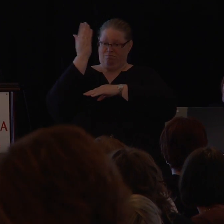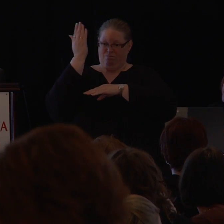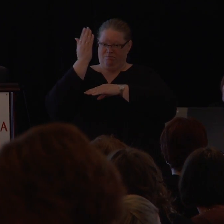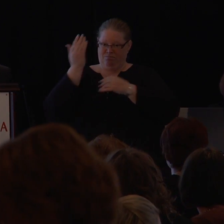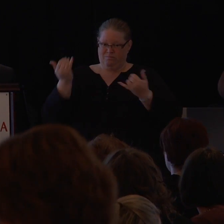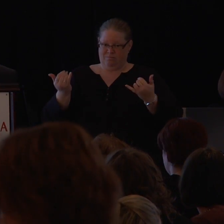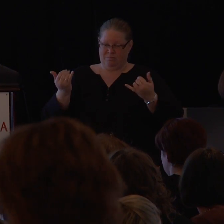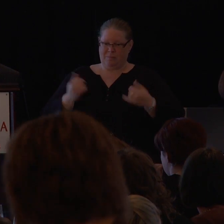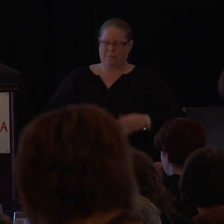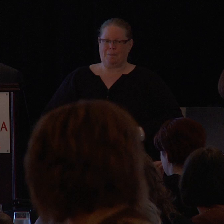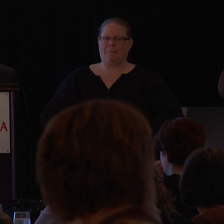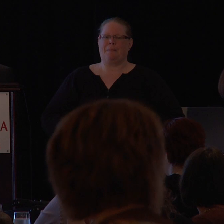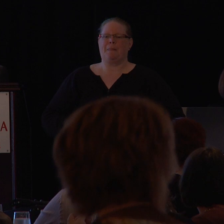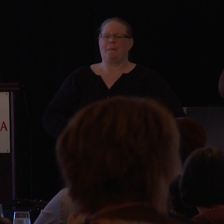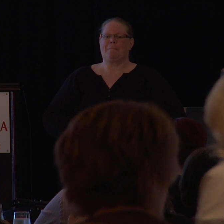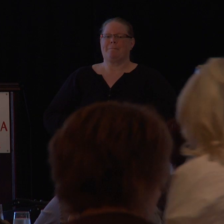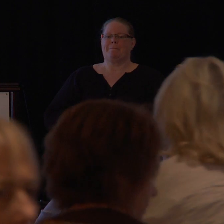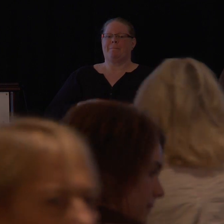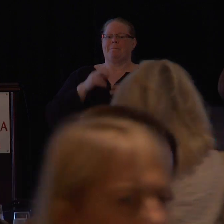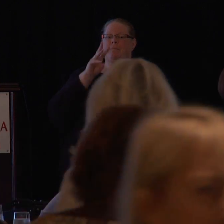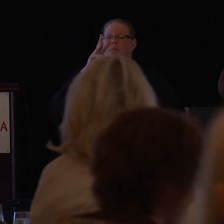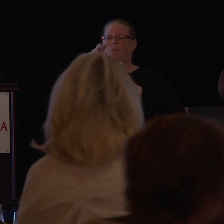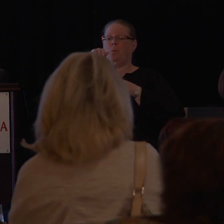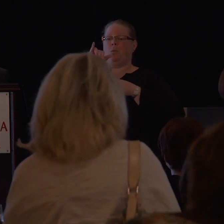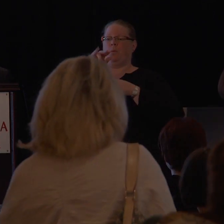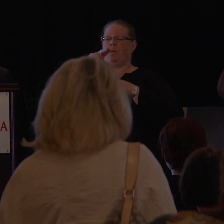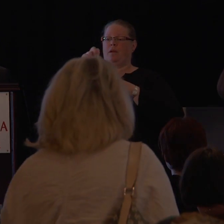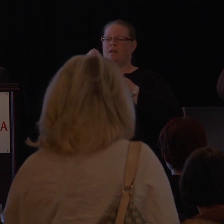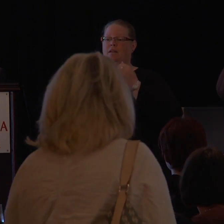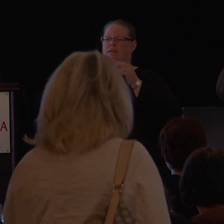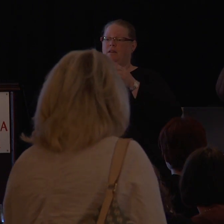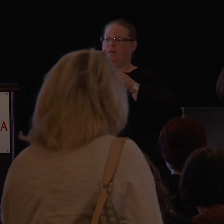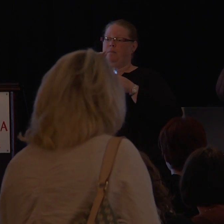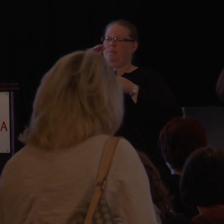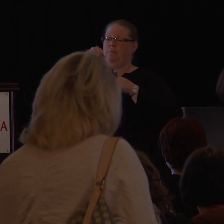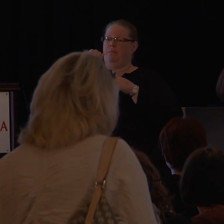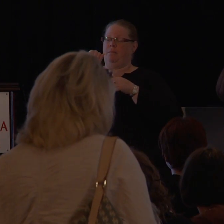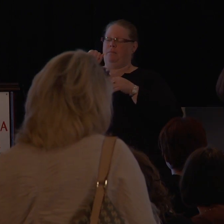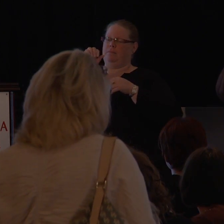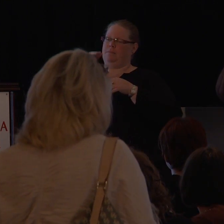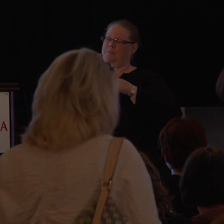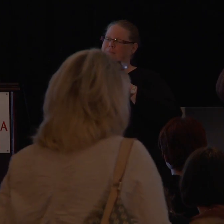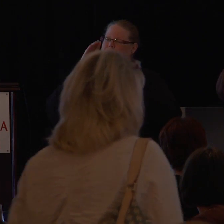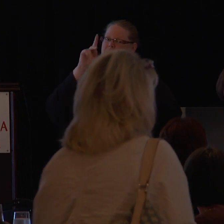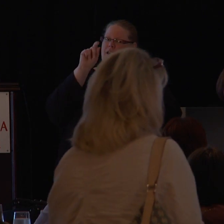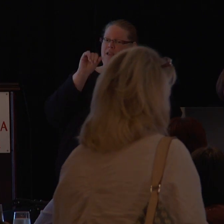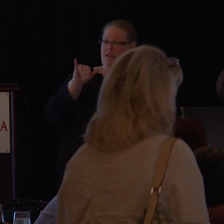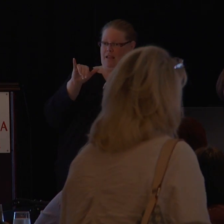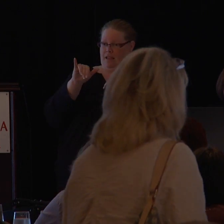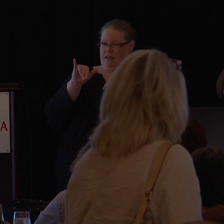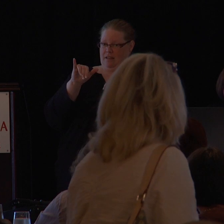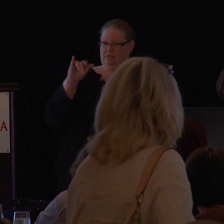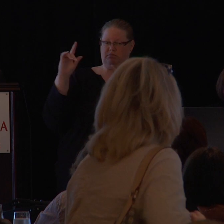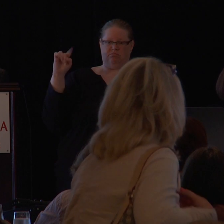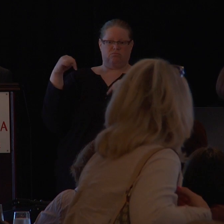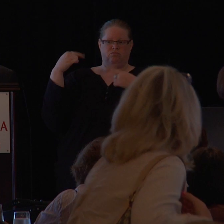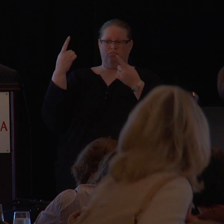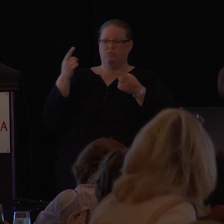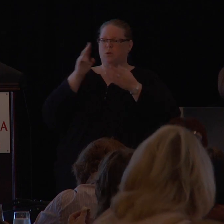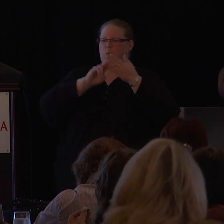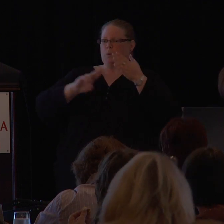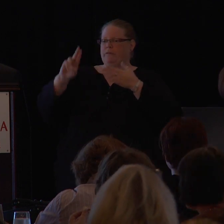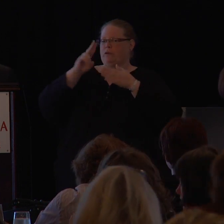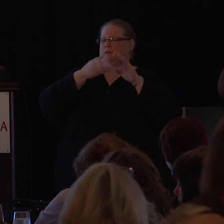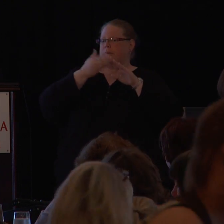presenter. Wayne MacKay has had a distinguished career as a university